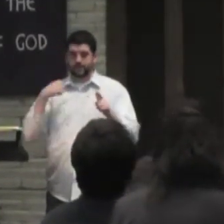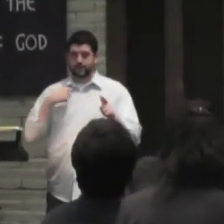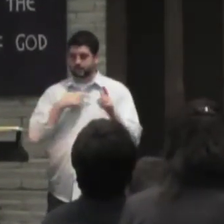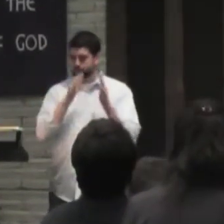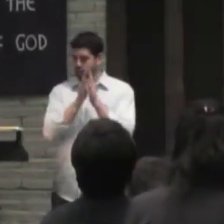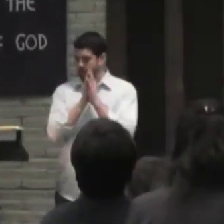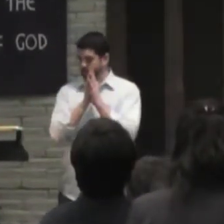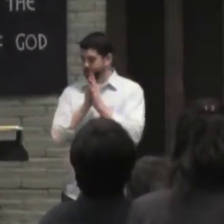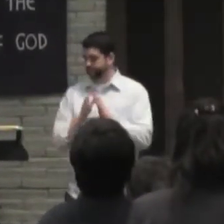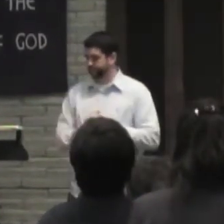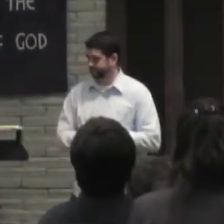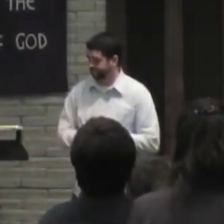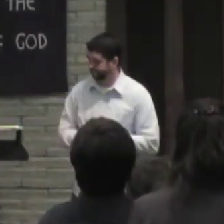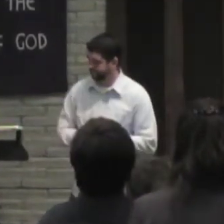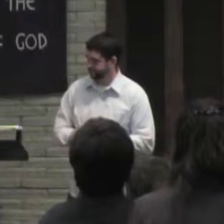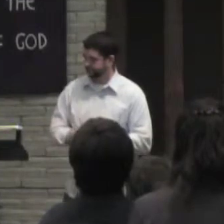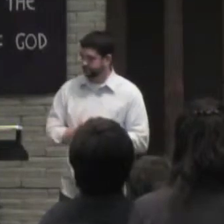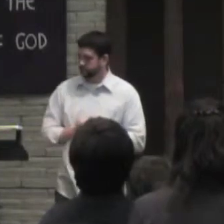us pray.